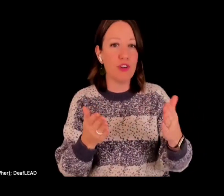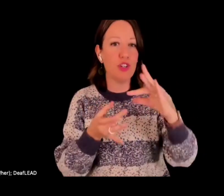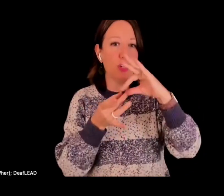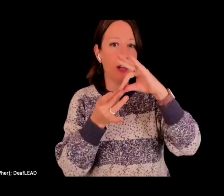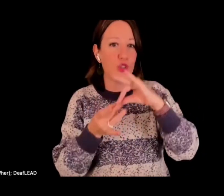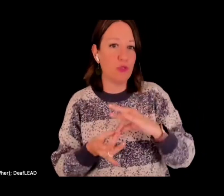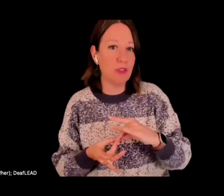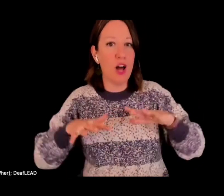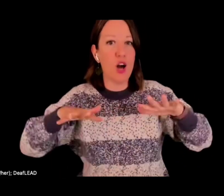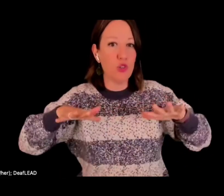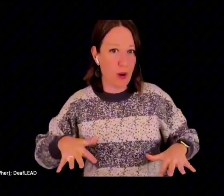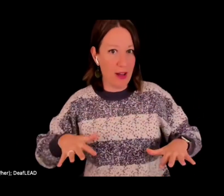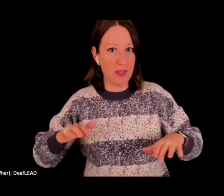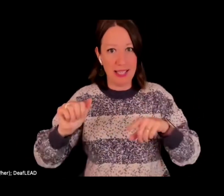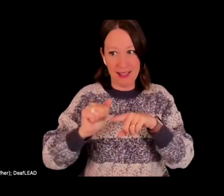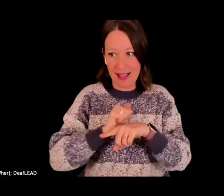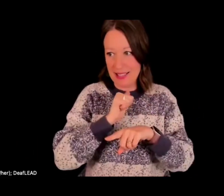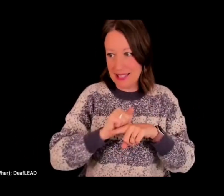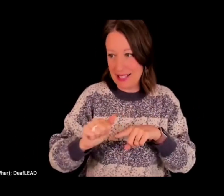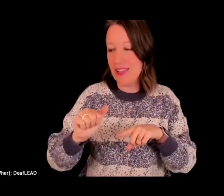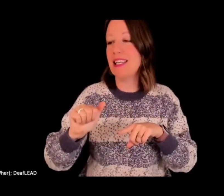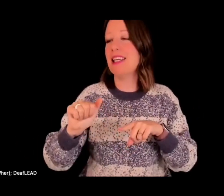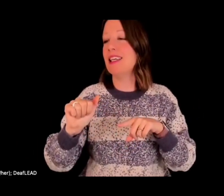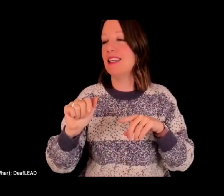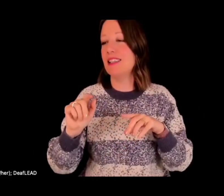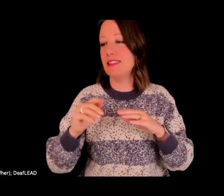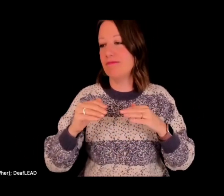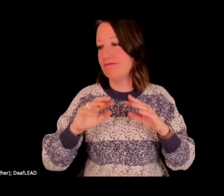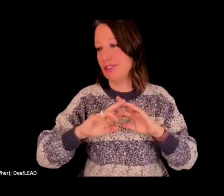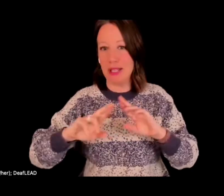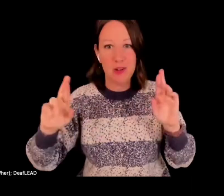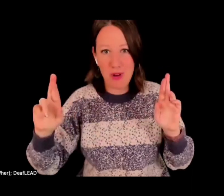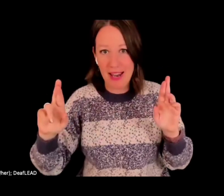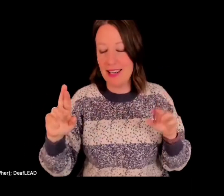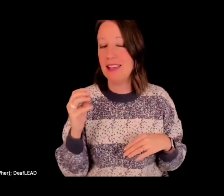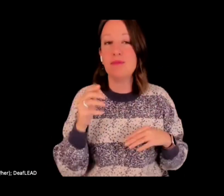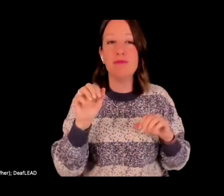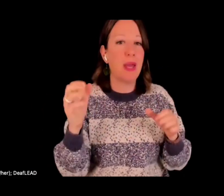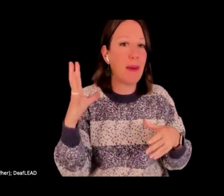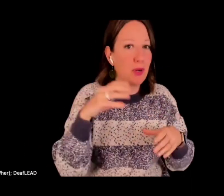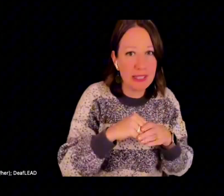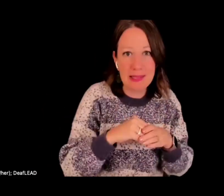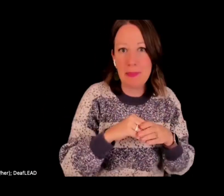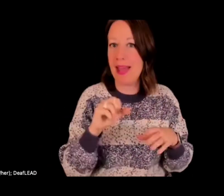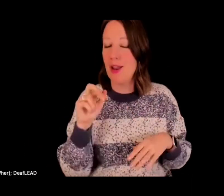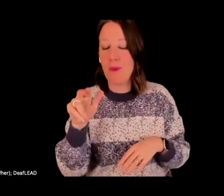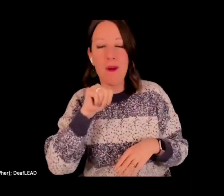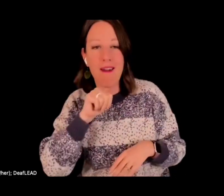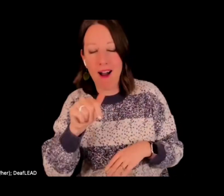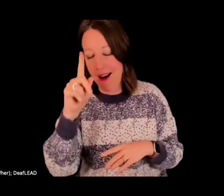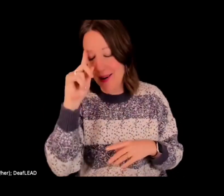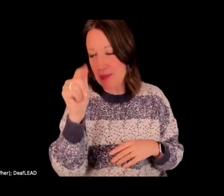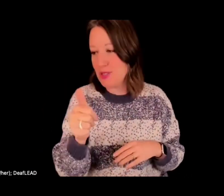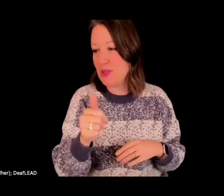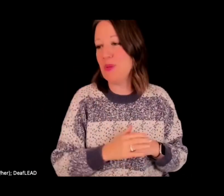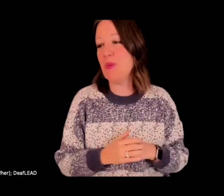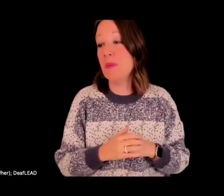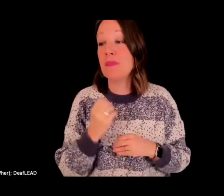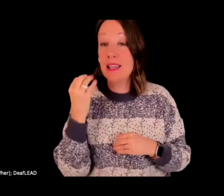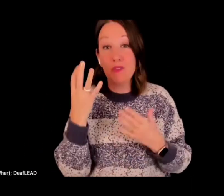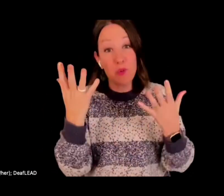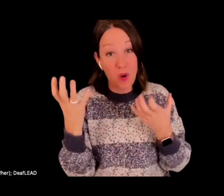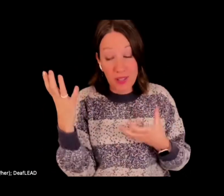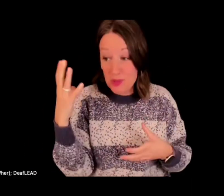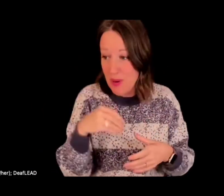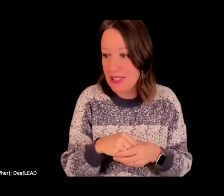Okay, so I will offer a grounding activity if you'd like. Whenever you're ready, you can participate